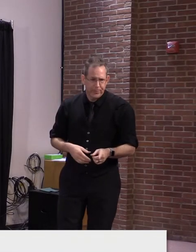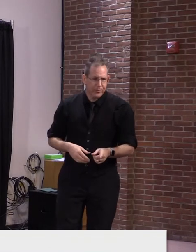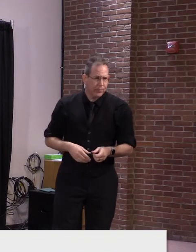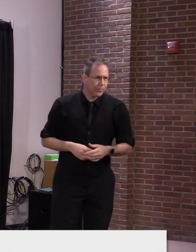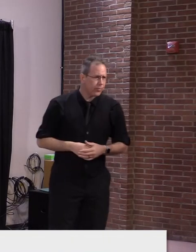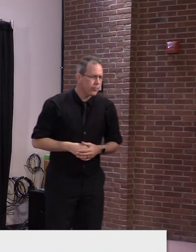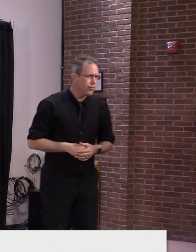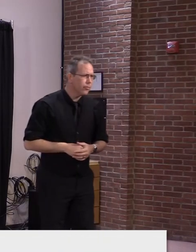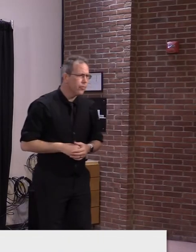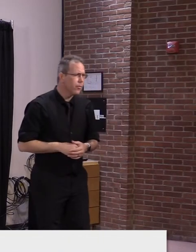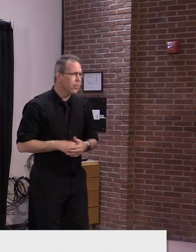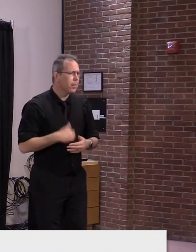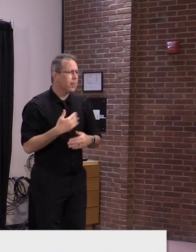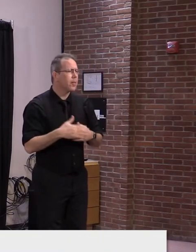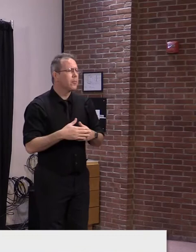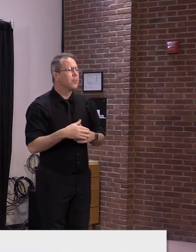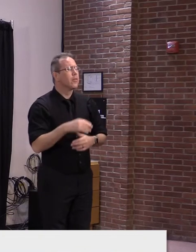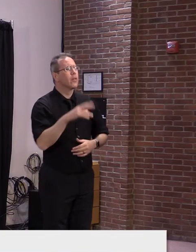Aaron Patenko, VT Digger.